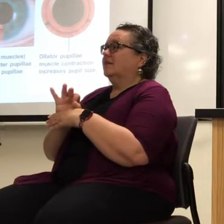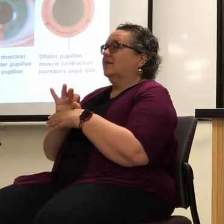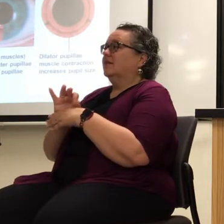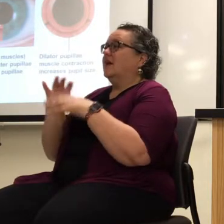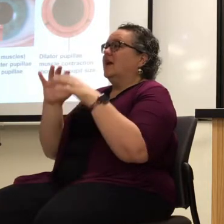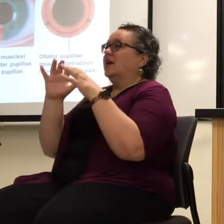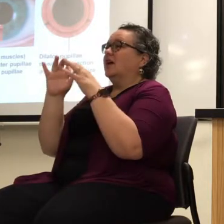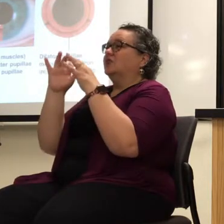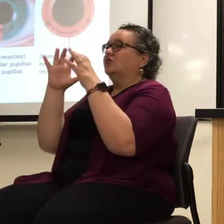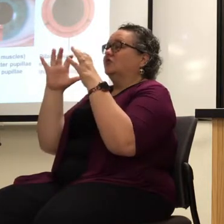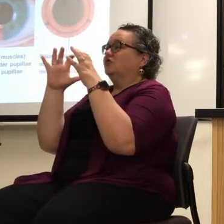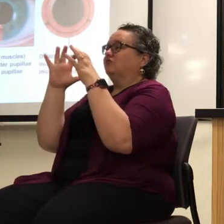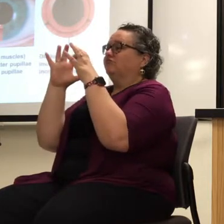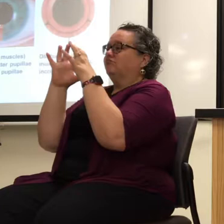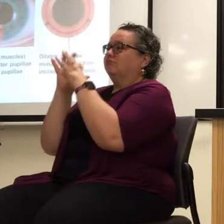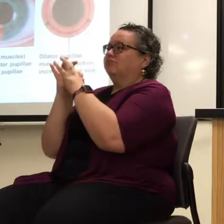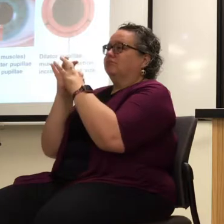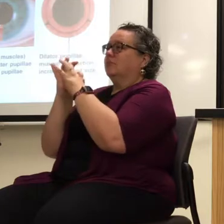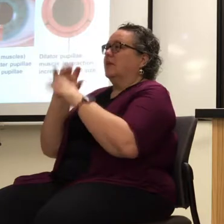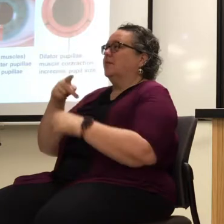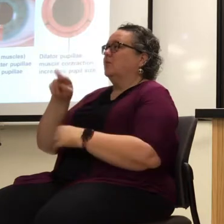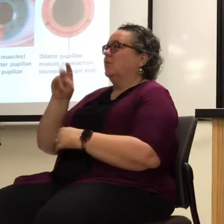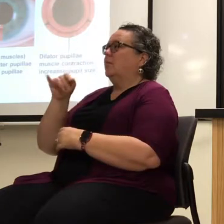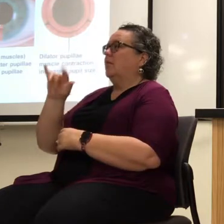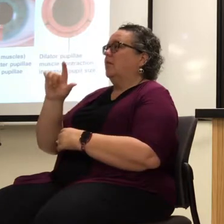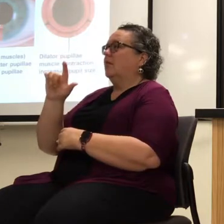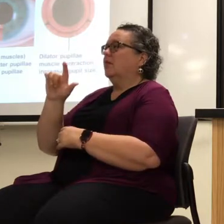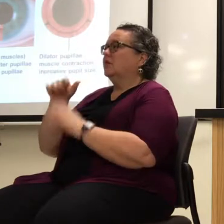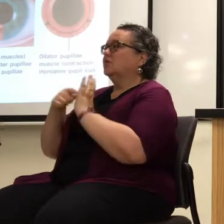constricts pupil. Okay, it's shown on the left.